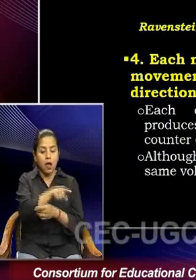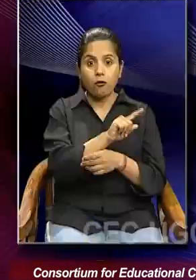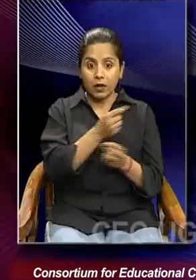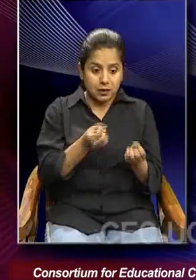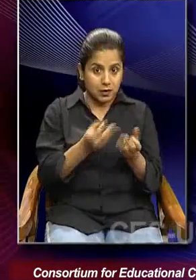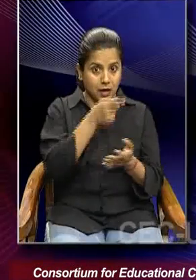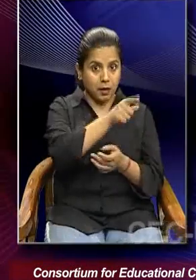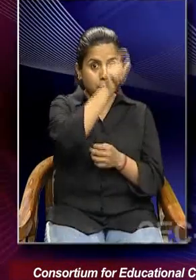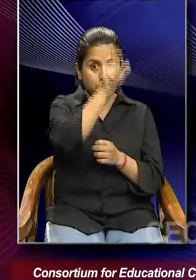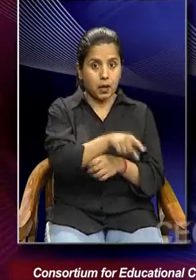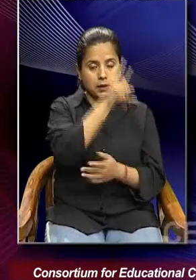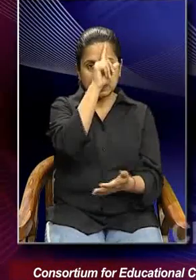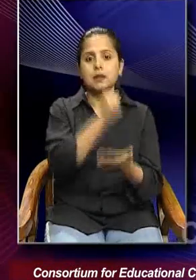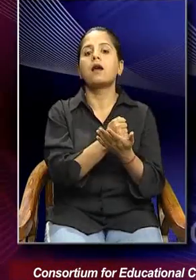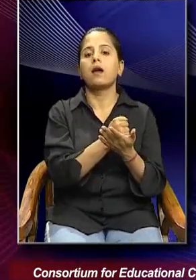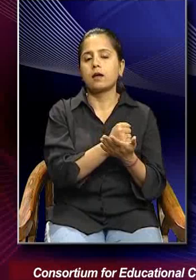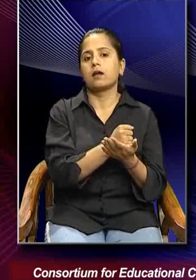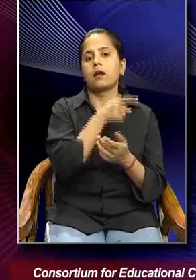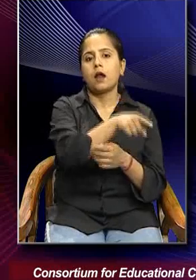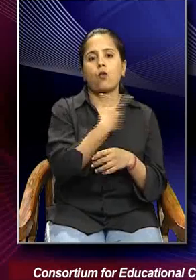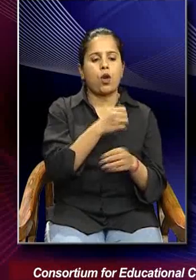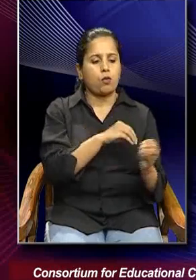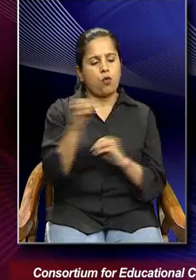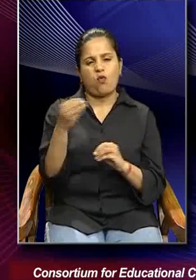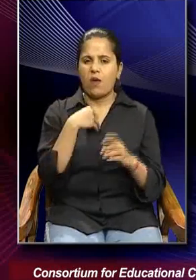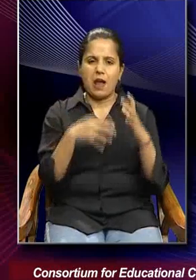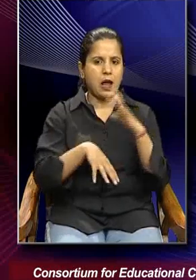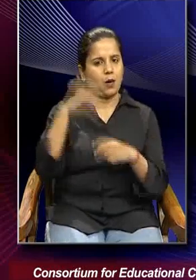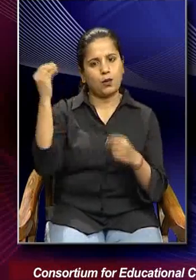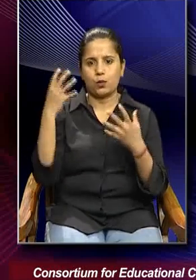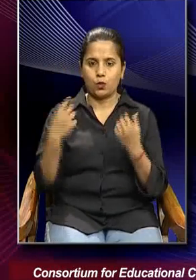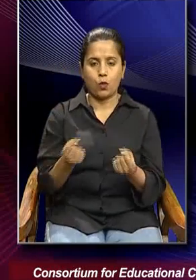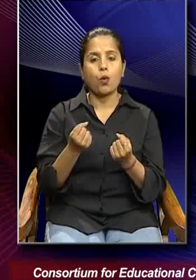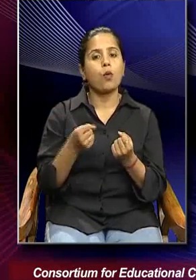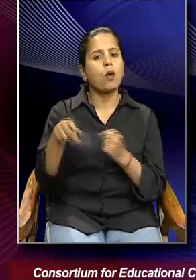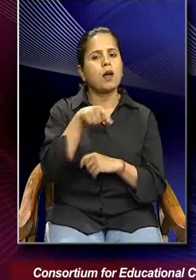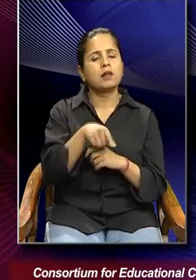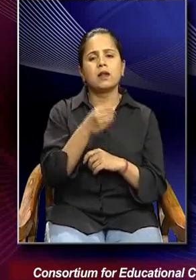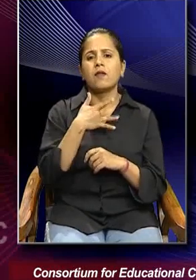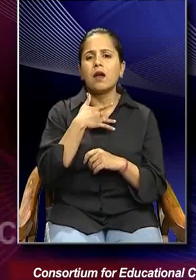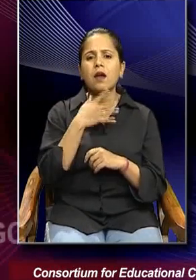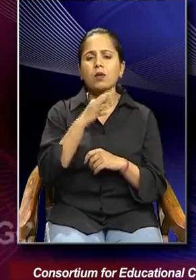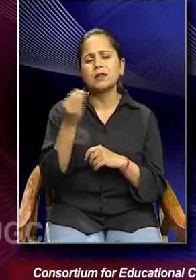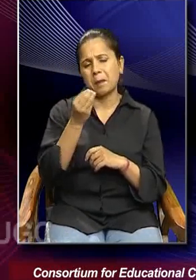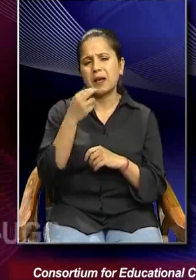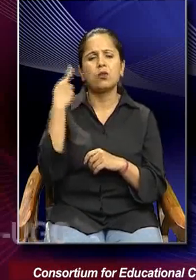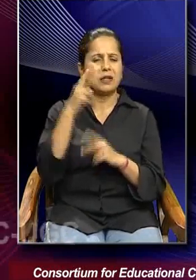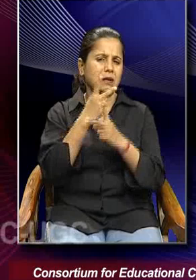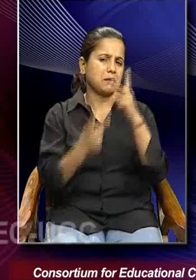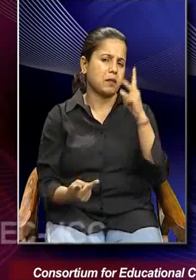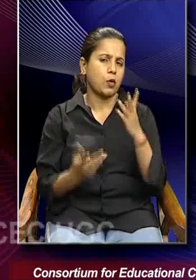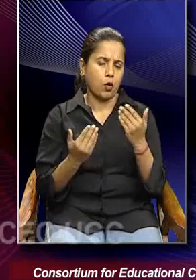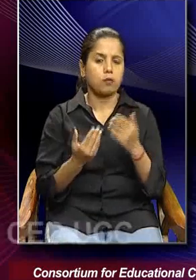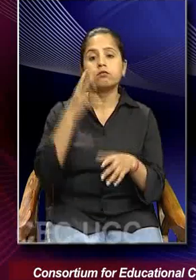an individual decides to move out because of an array of factors, which might